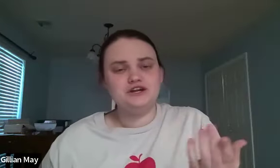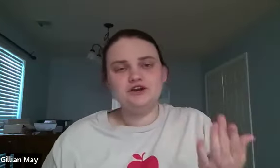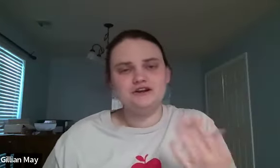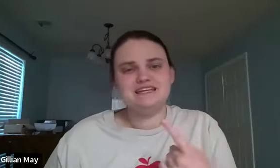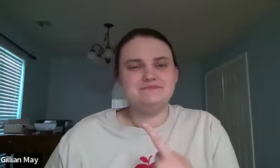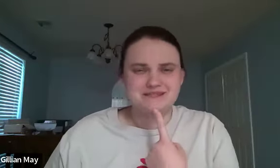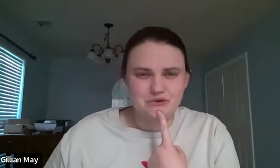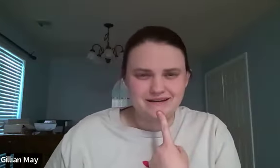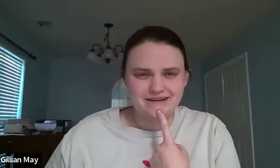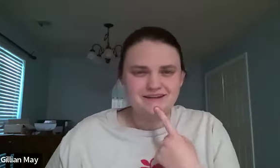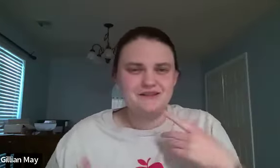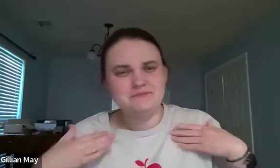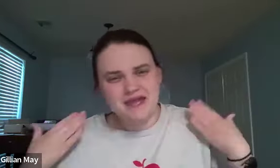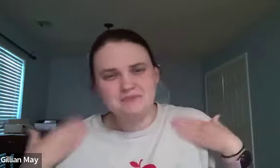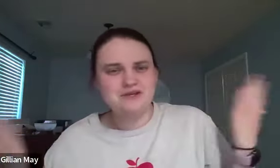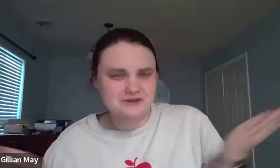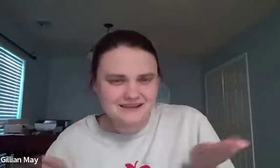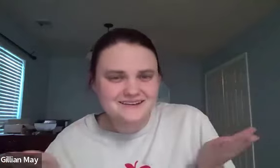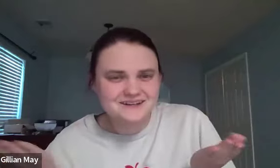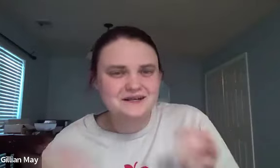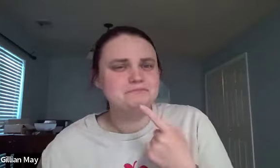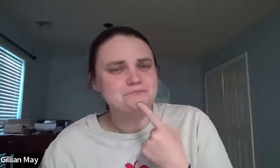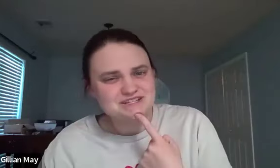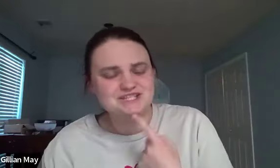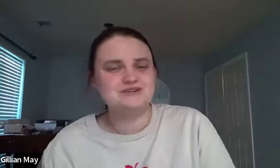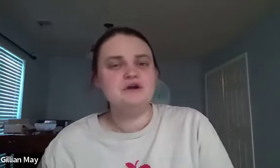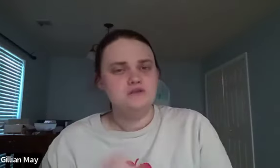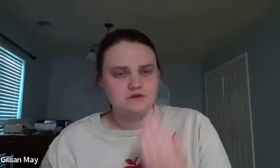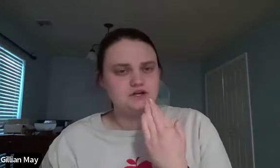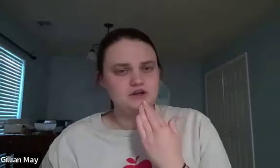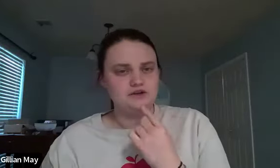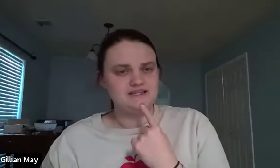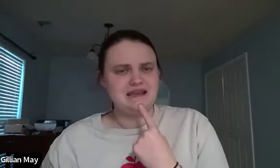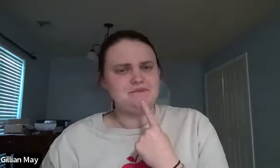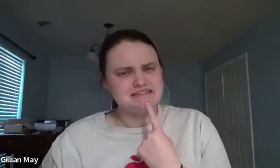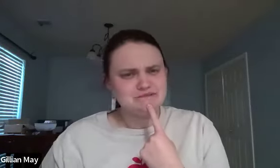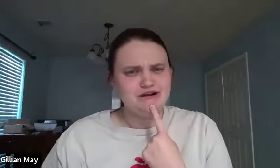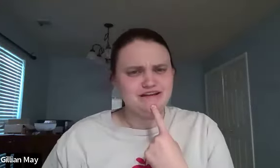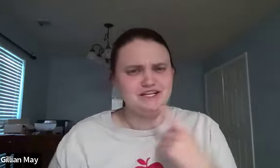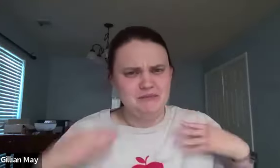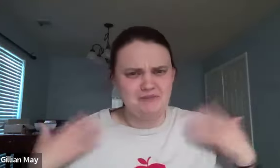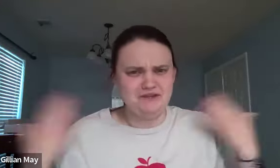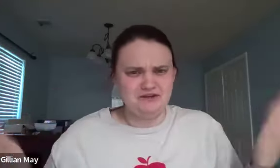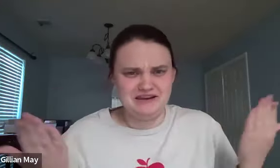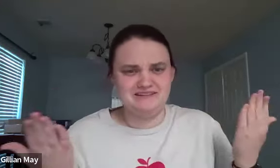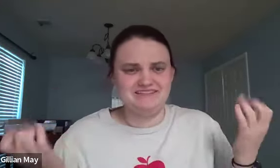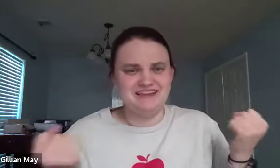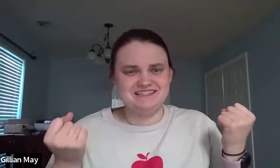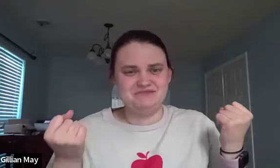know you're not saying I'm disappointed, like I'm happy you're here, I've missed you. They're gonna know you're not saying I'm disappointed in you, I'm happy you're here. Like that doesn't really